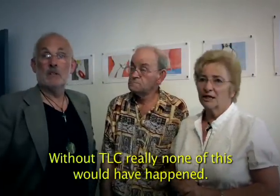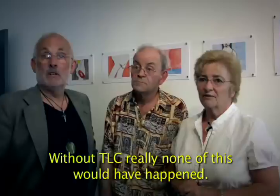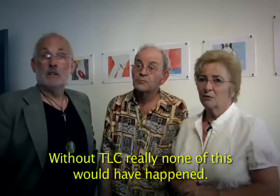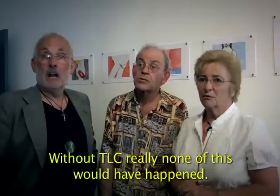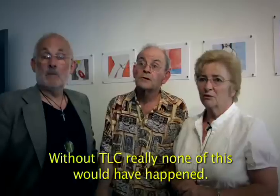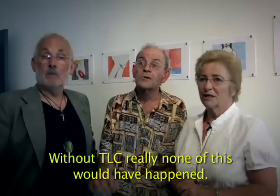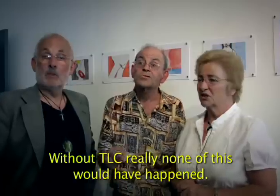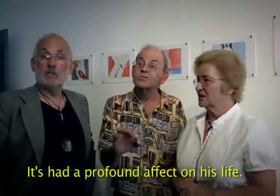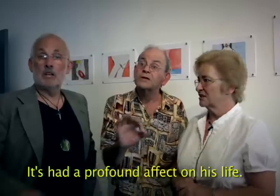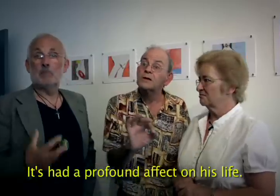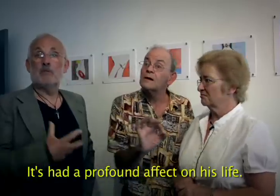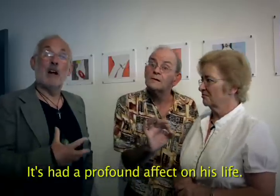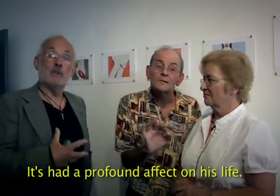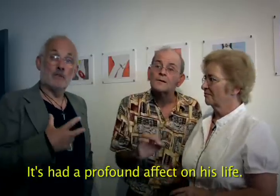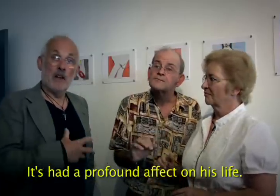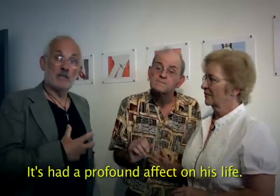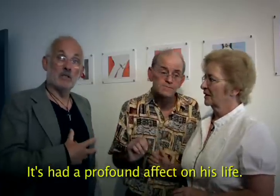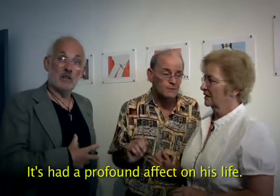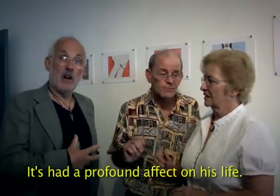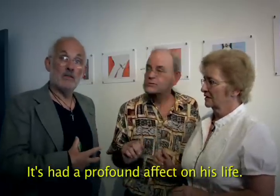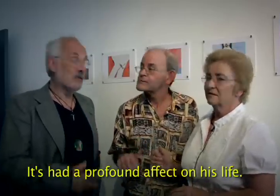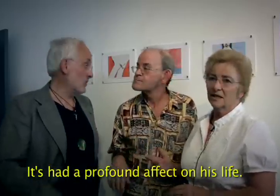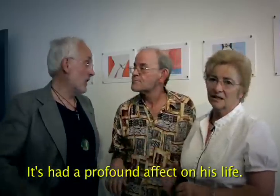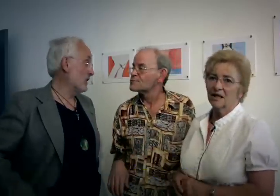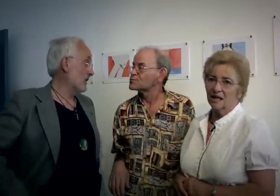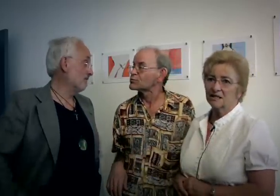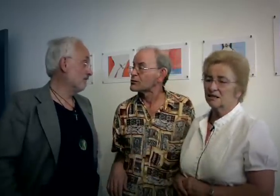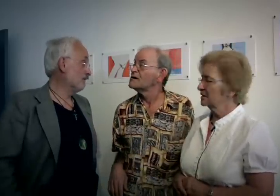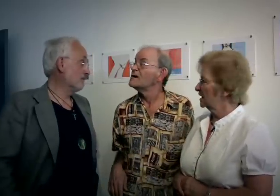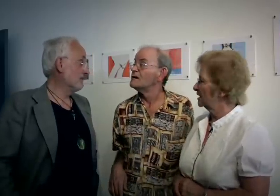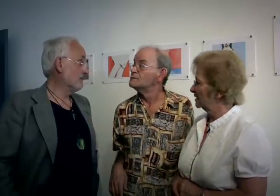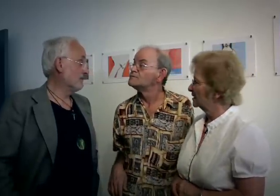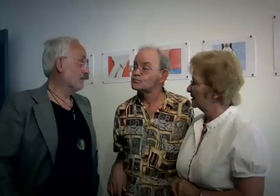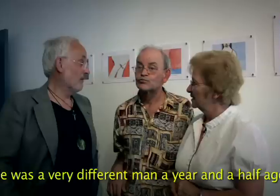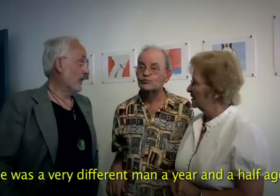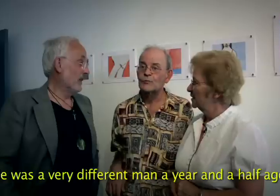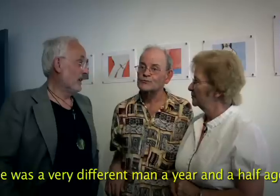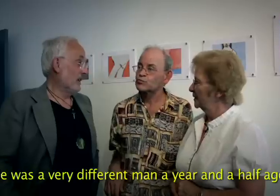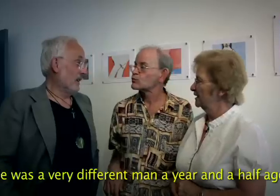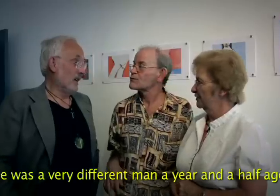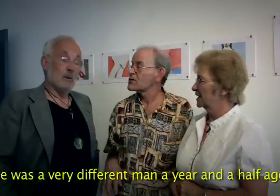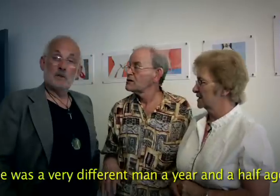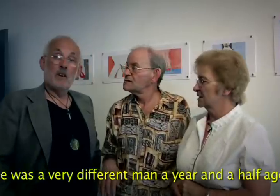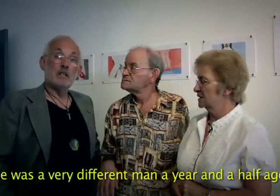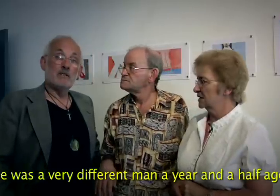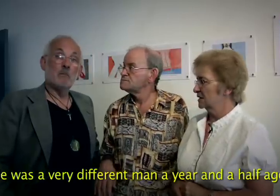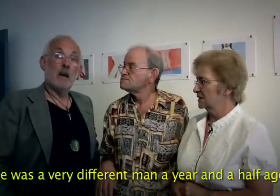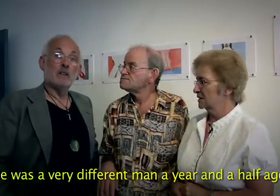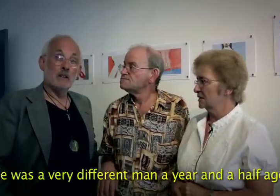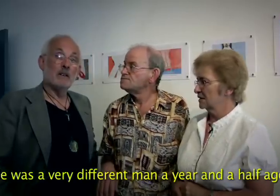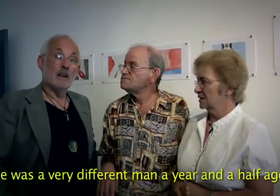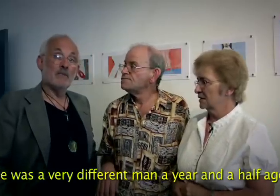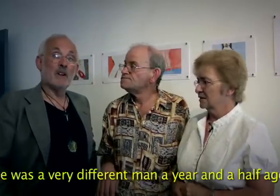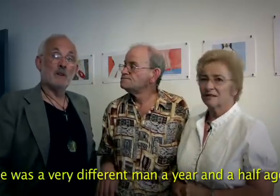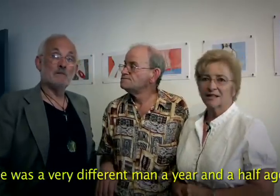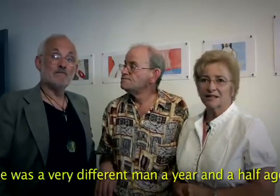No, it wouldn't have. He would have been just. Profound effect on his life. Yeah, it has. Yeah, a big effect. He was a very different man